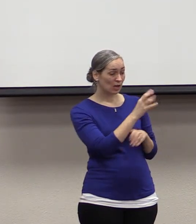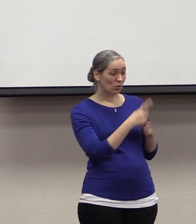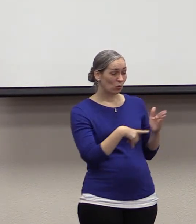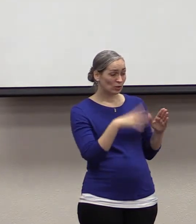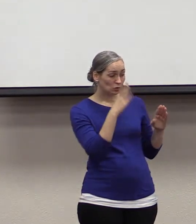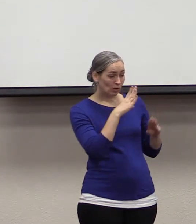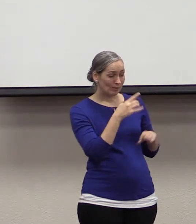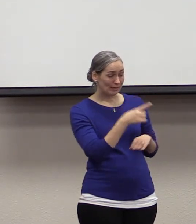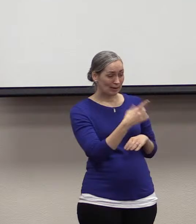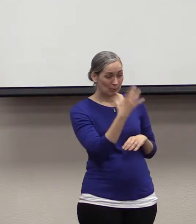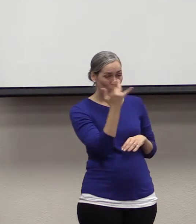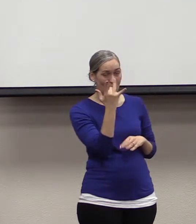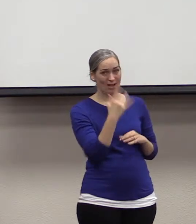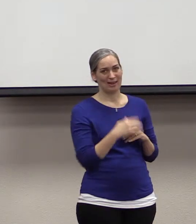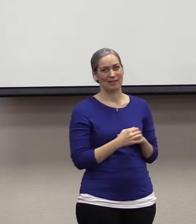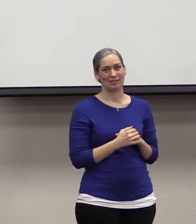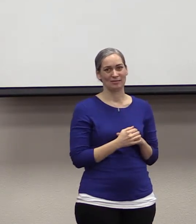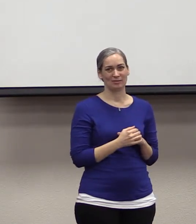why.